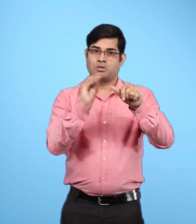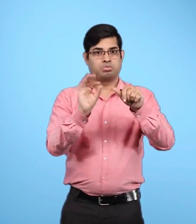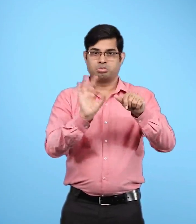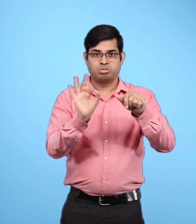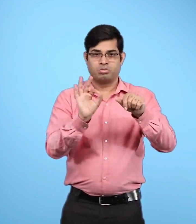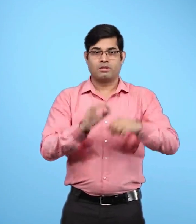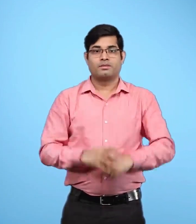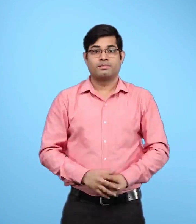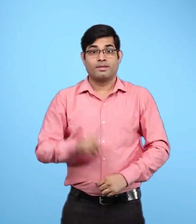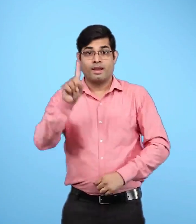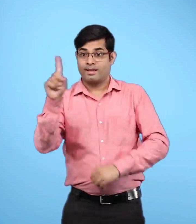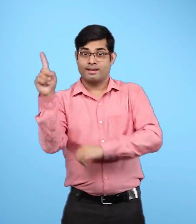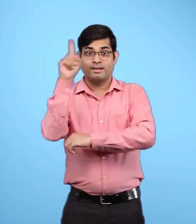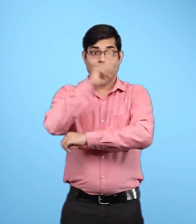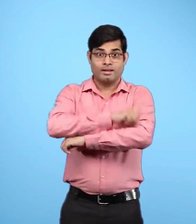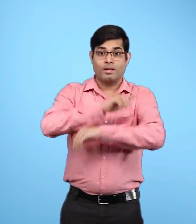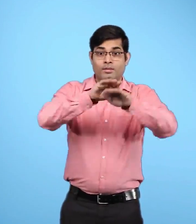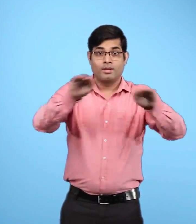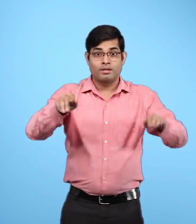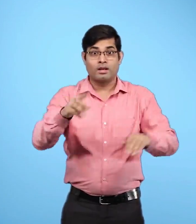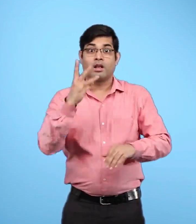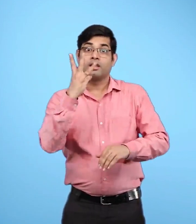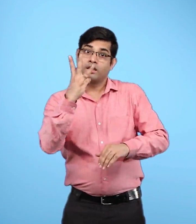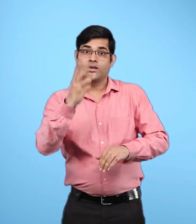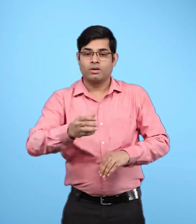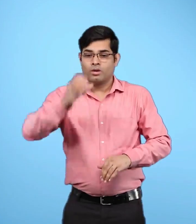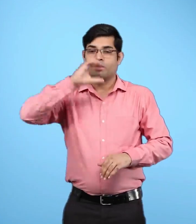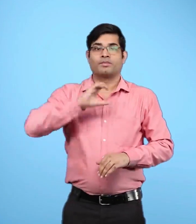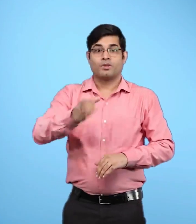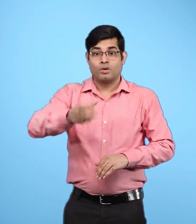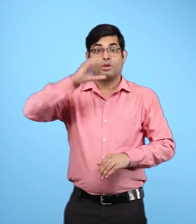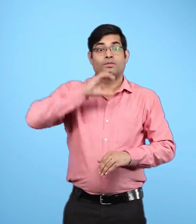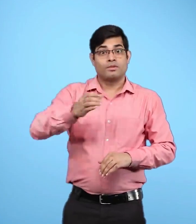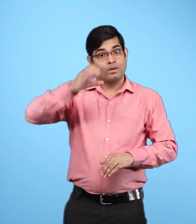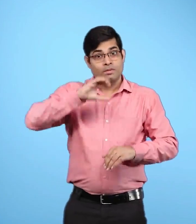for writing number of children who drink 3 glasses of water in a day.